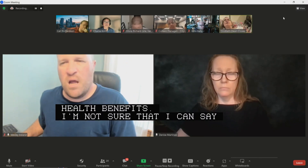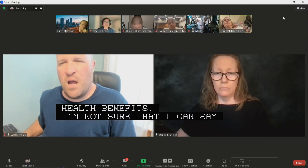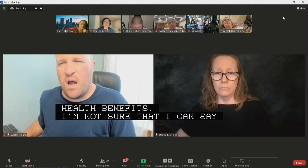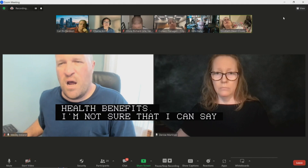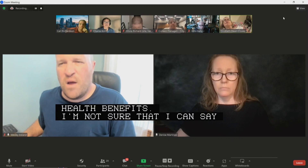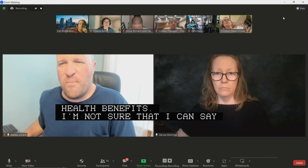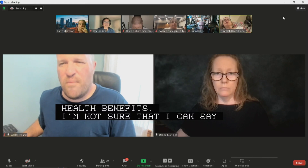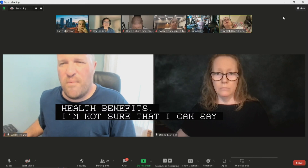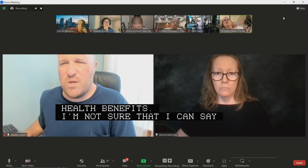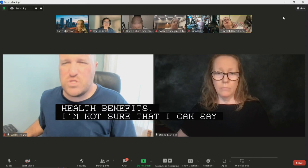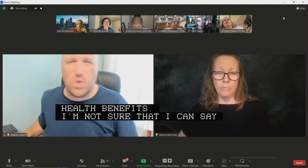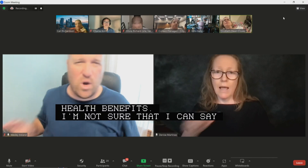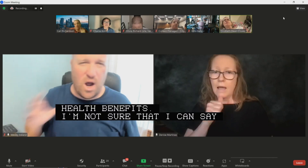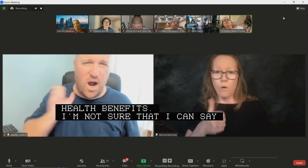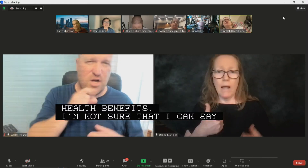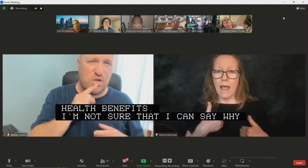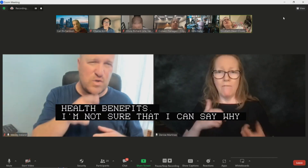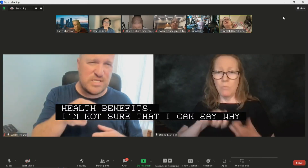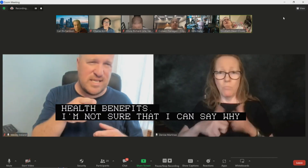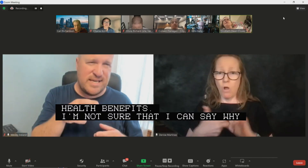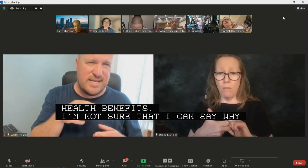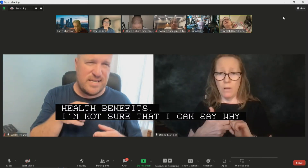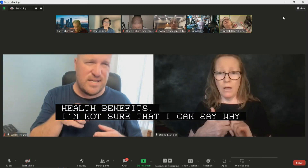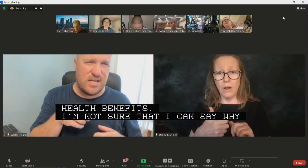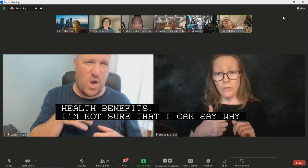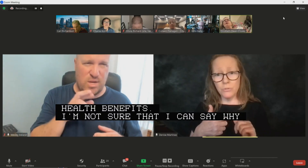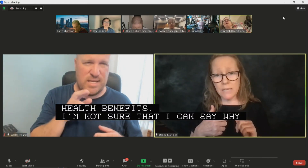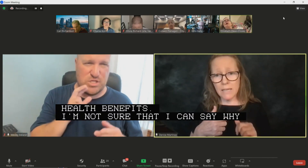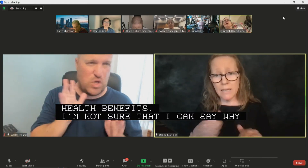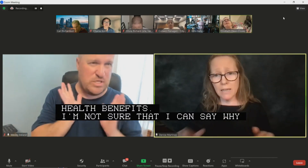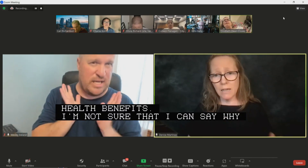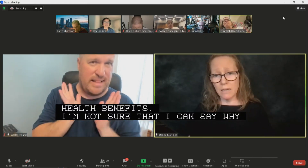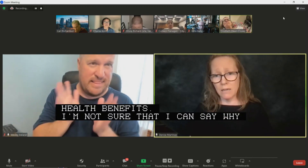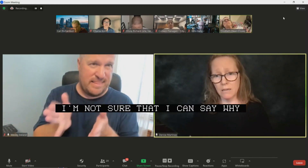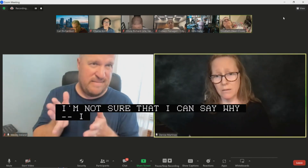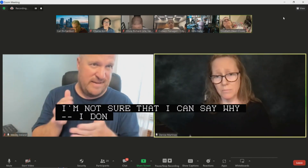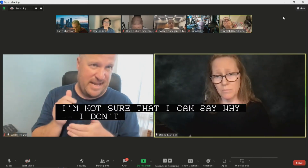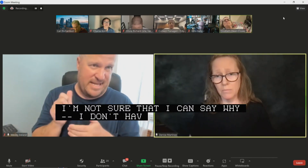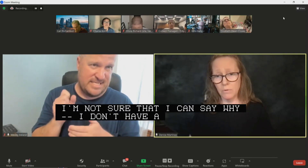I don't have a problem with the letter, but just didn't know. Are you saying,